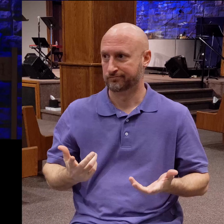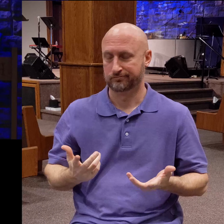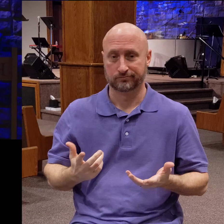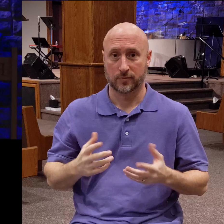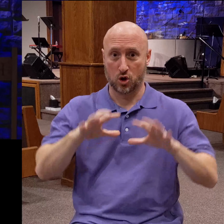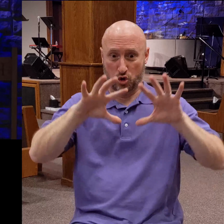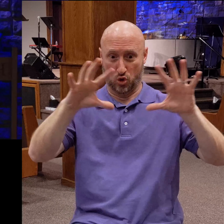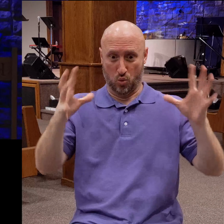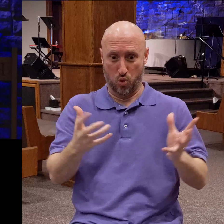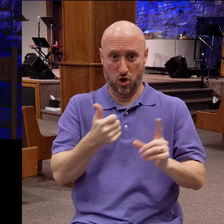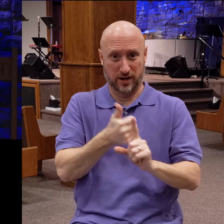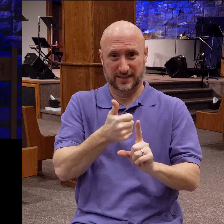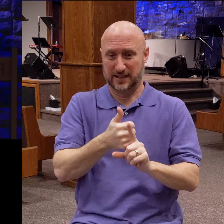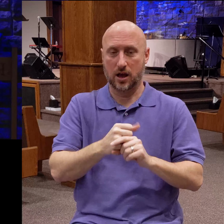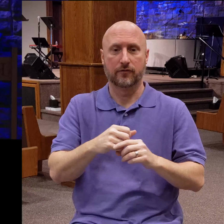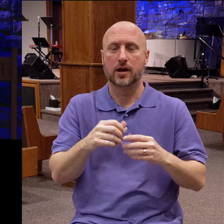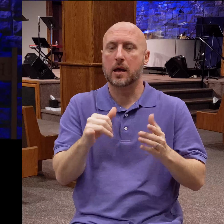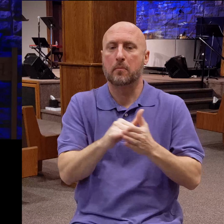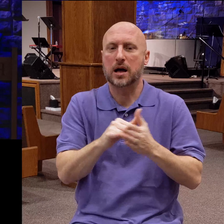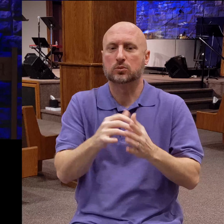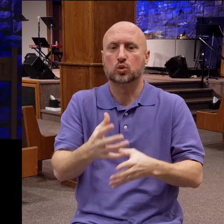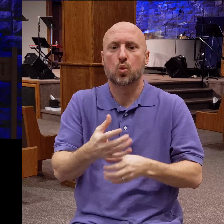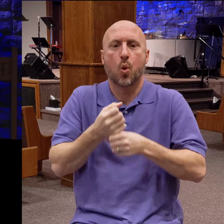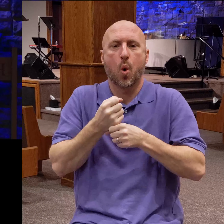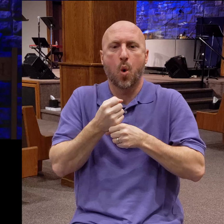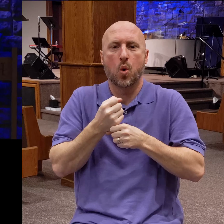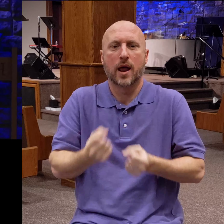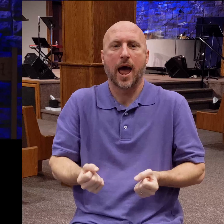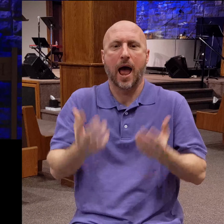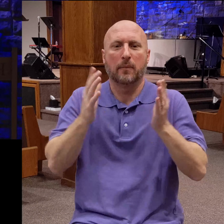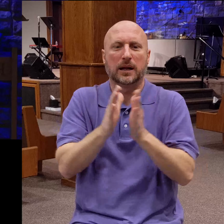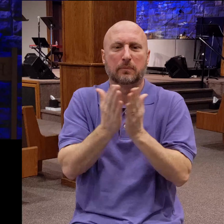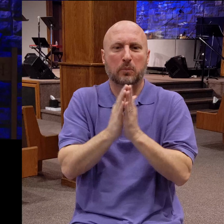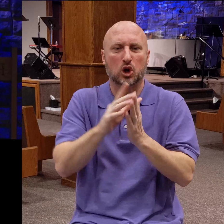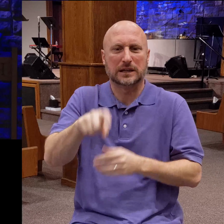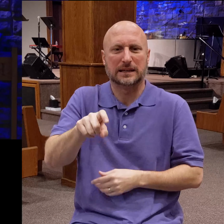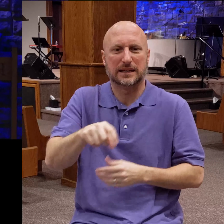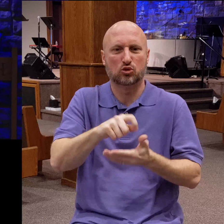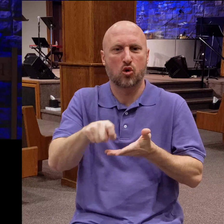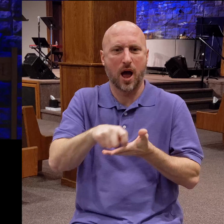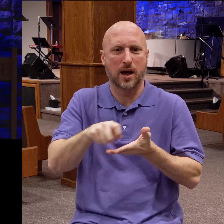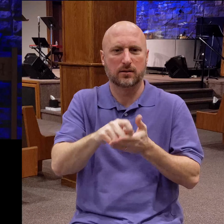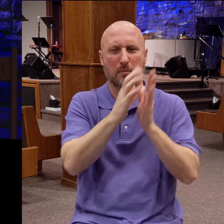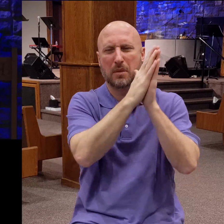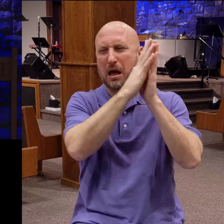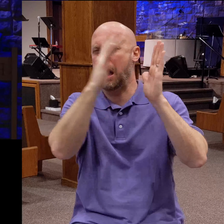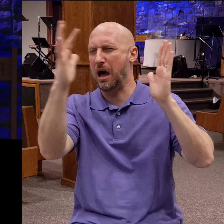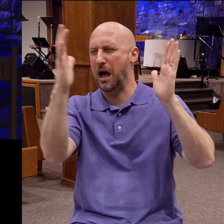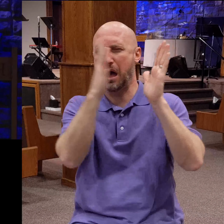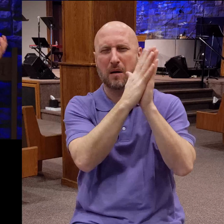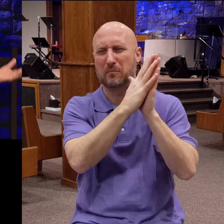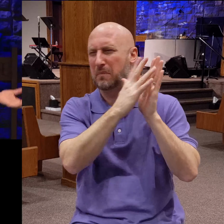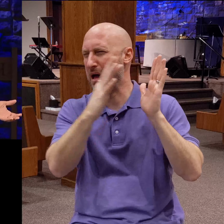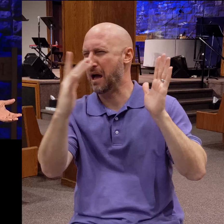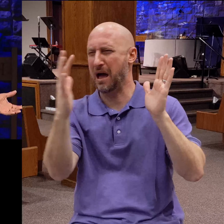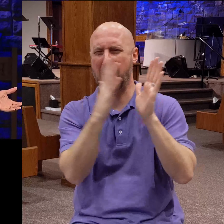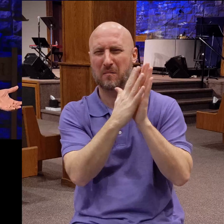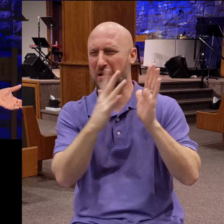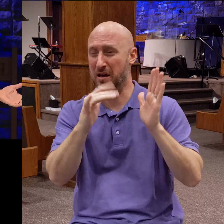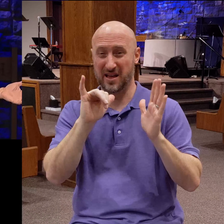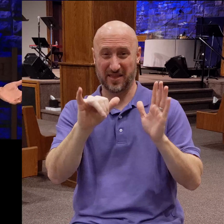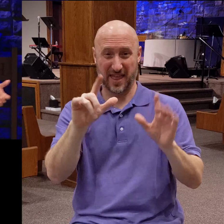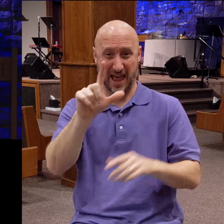even the world itself could not contain the books that should be written. So John says the library that